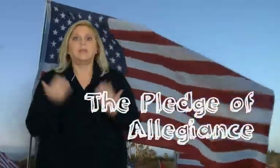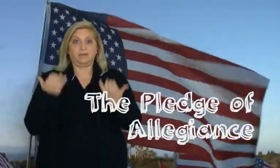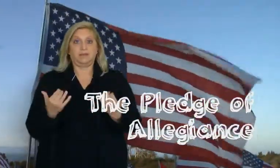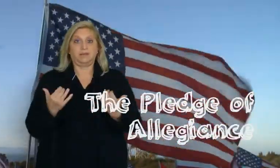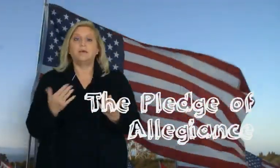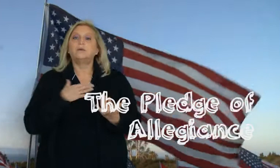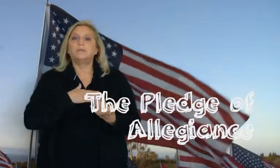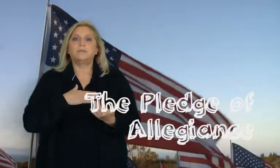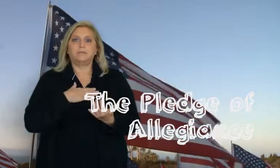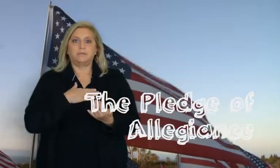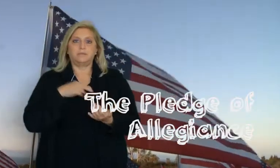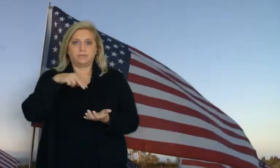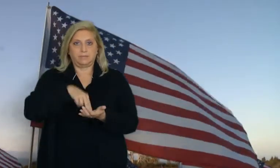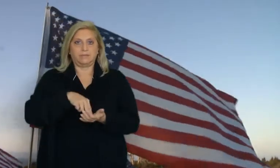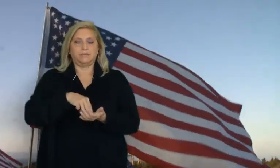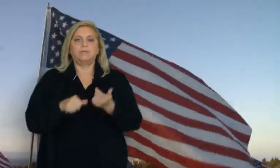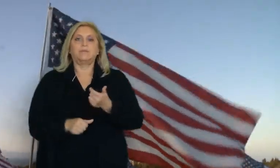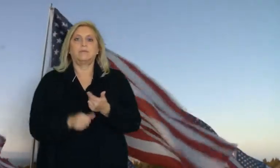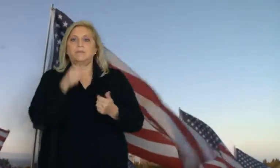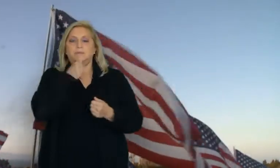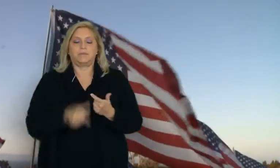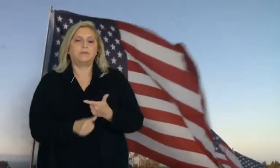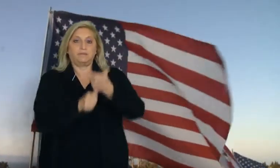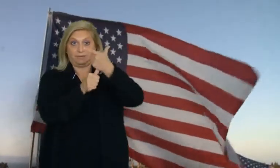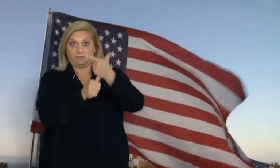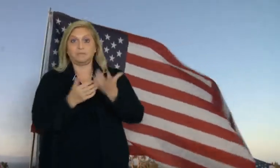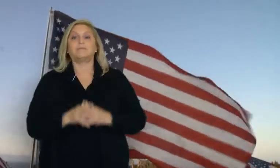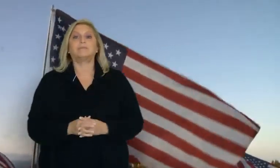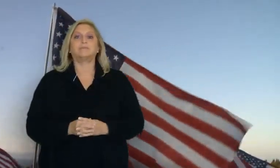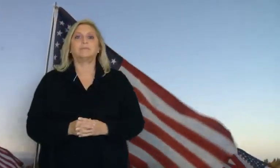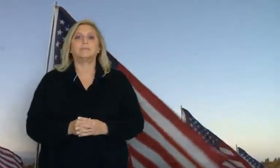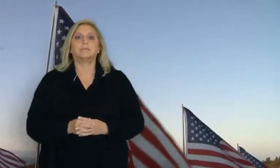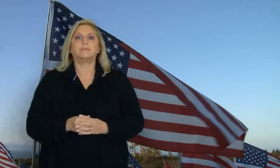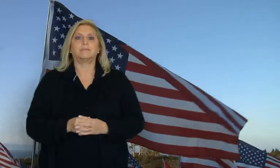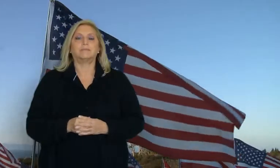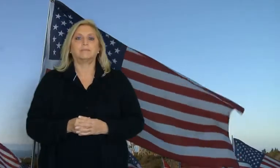At this time, we invite you to stand for the Pledge of Allegiance.